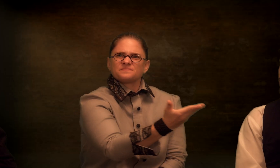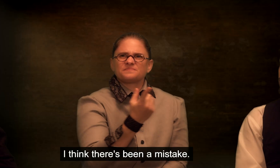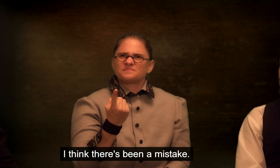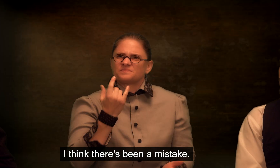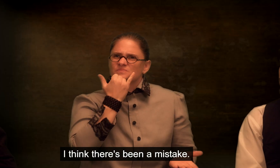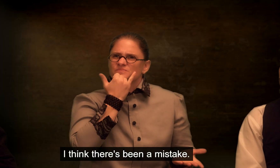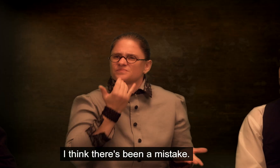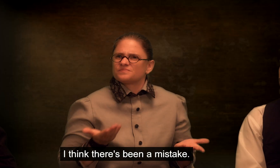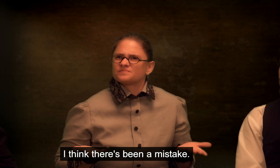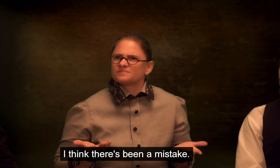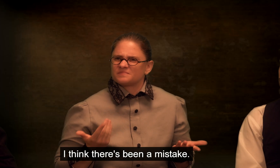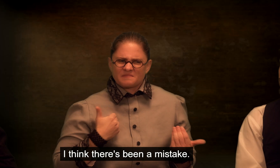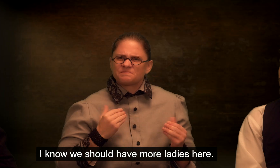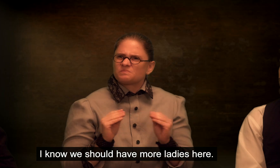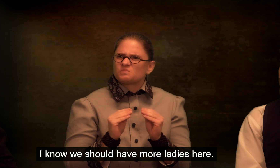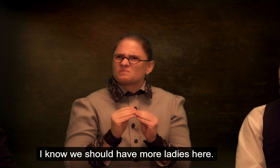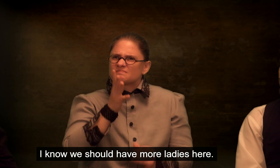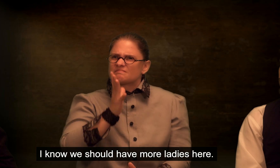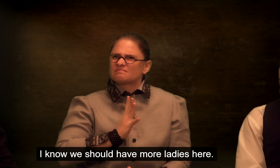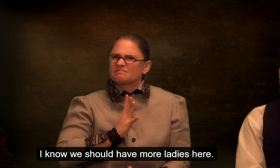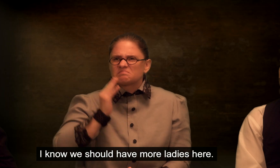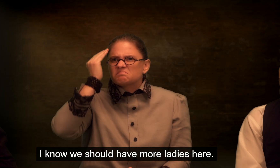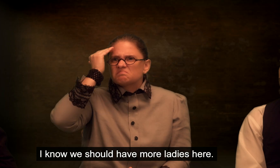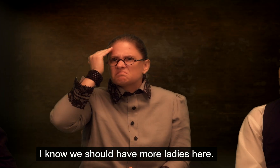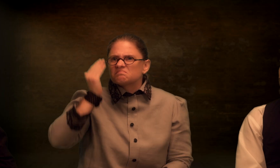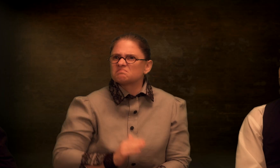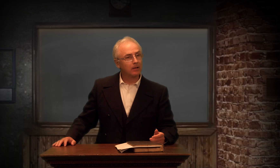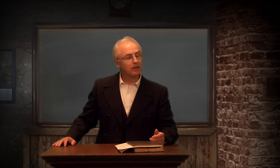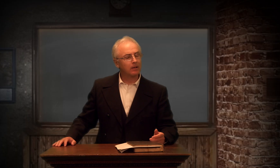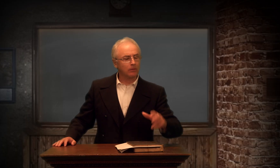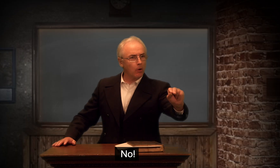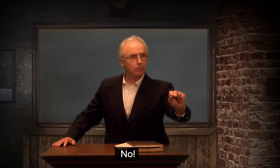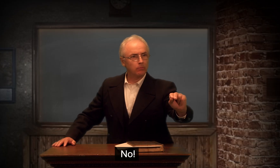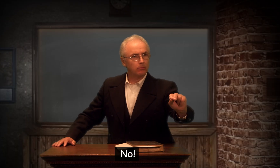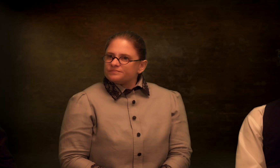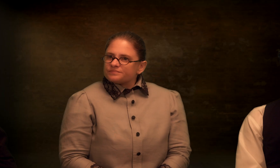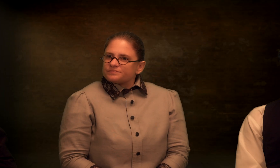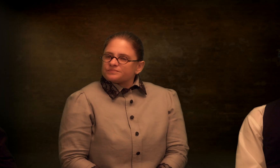I think there's been a mistake. I know we should have more ladies here. No.